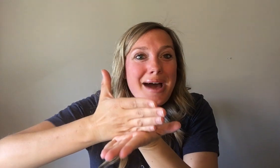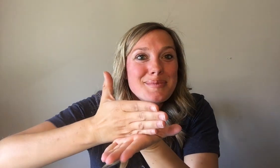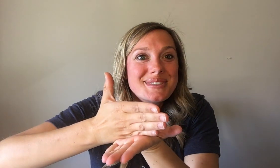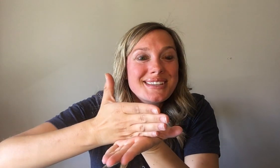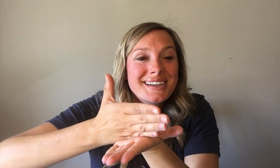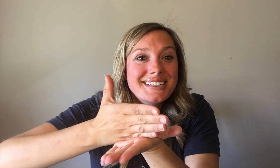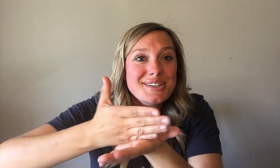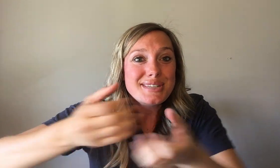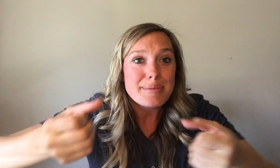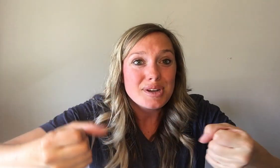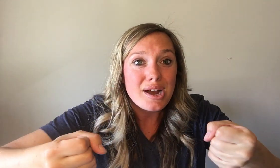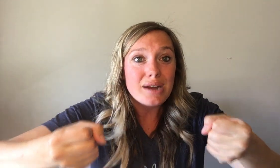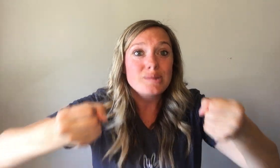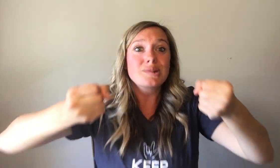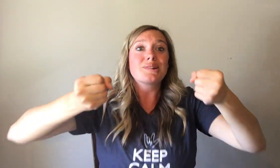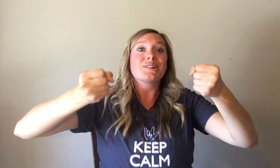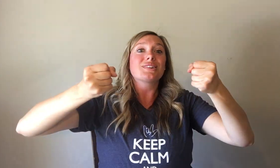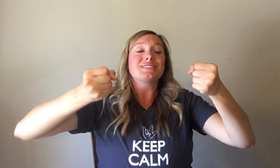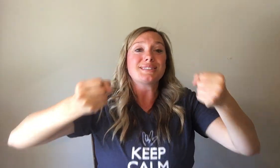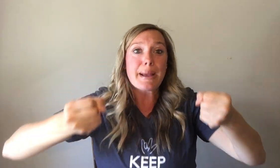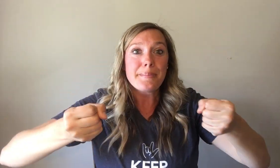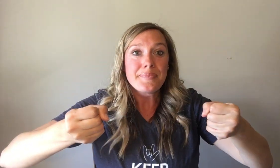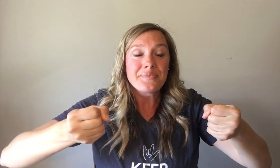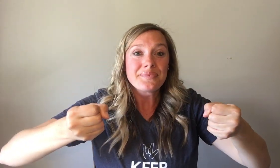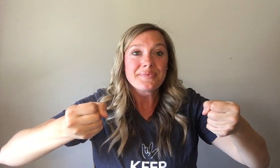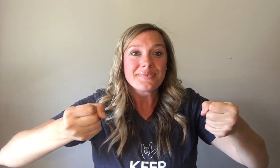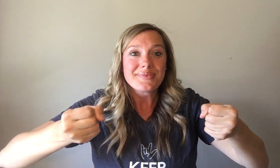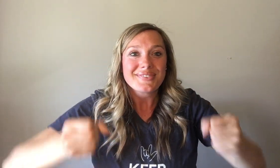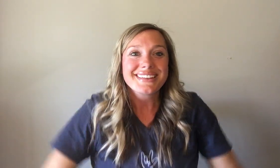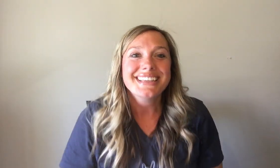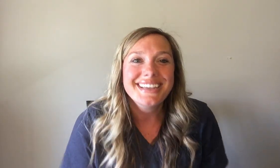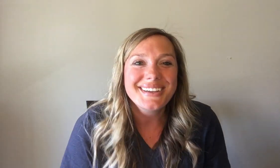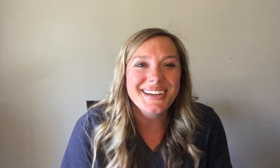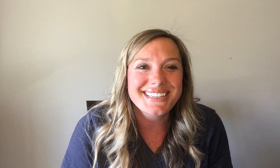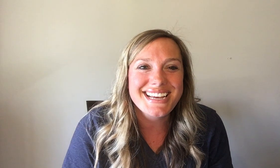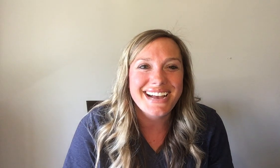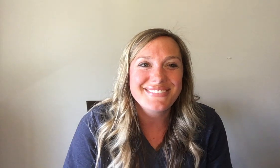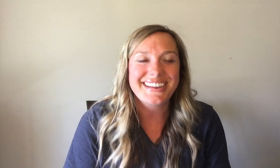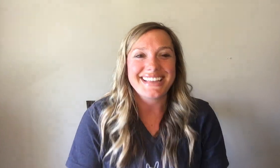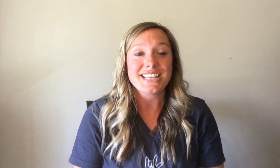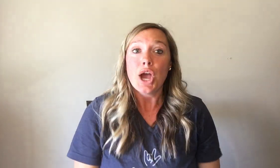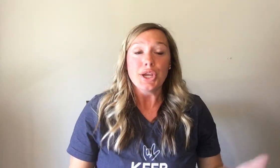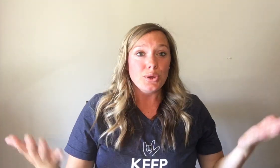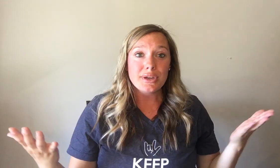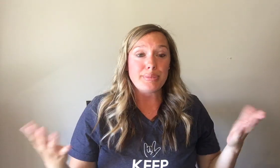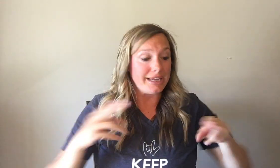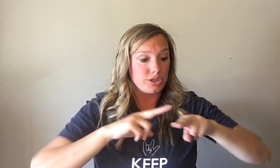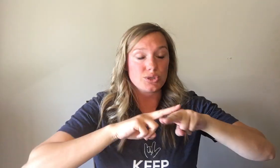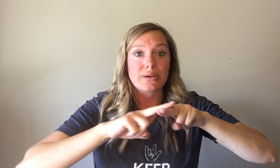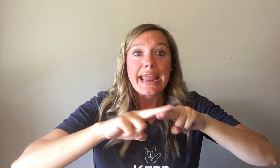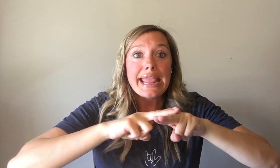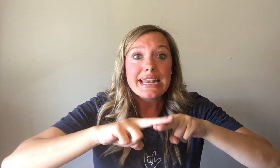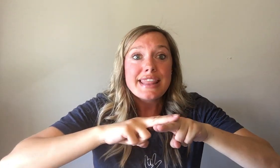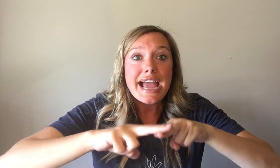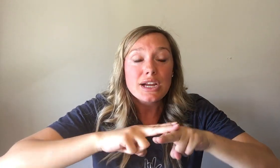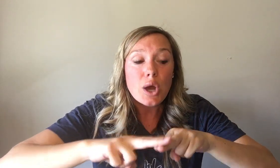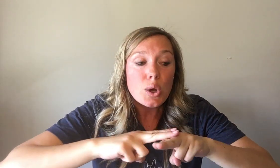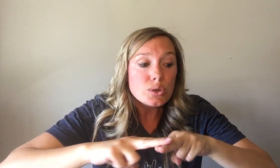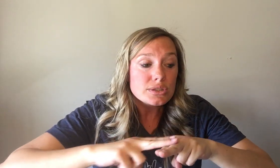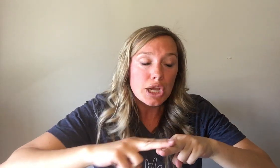stops. Did you stop your car? Stop. Good job, friends. You could be a train that goes.